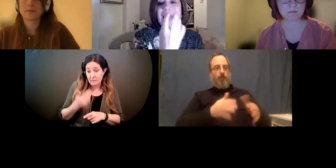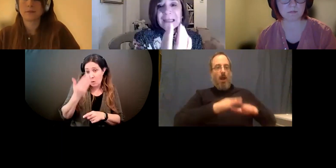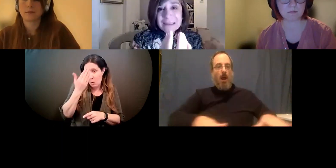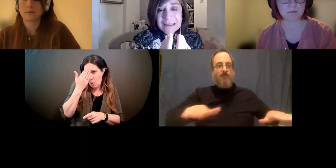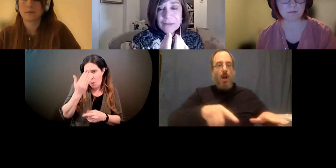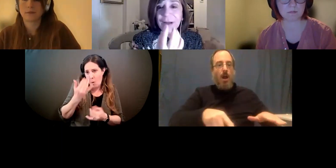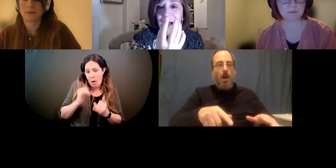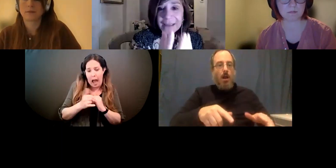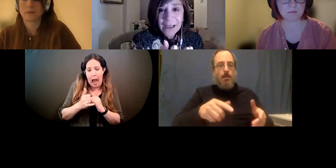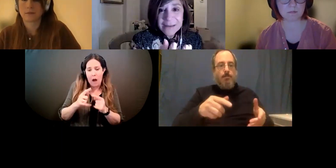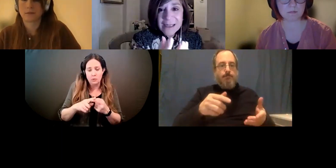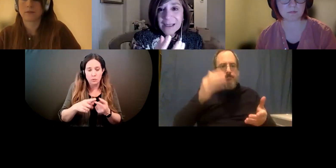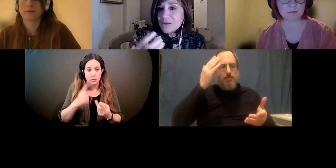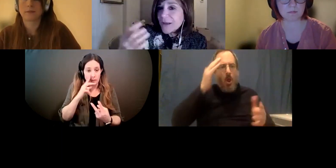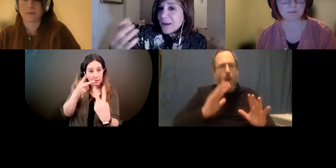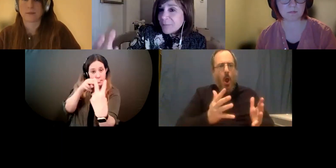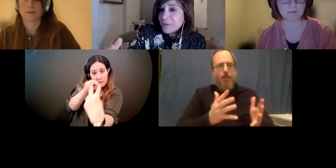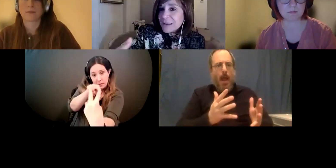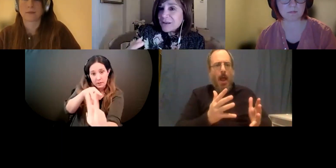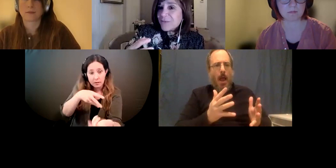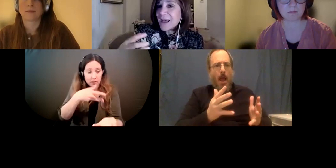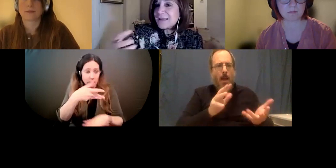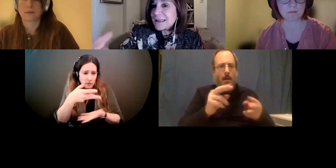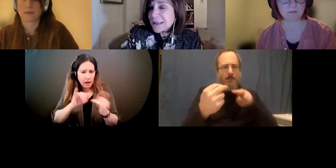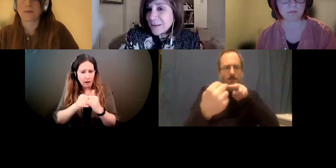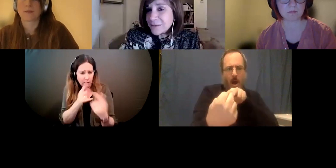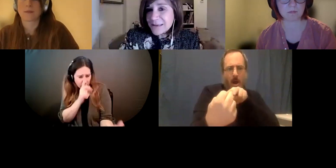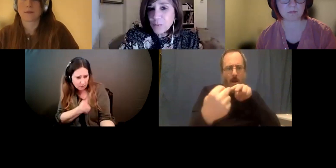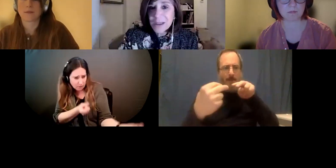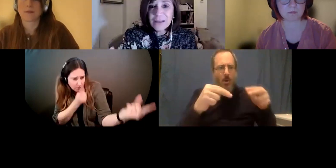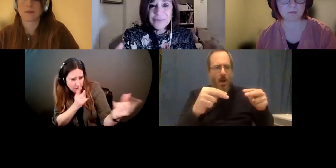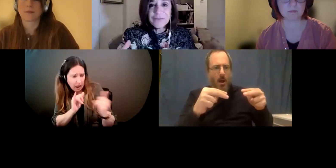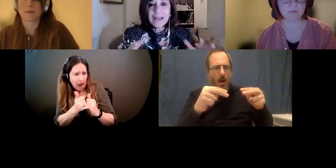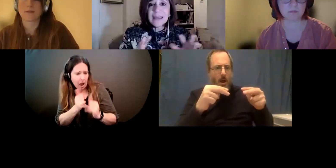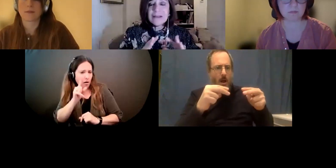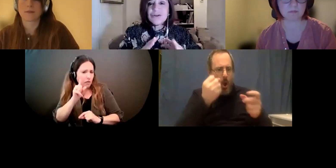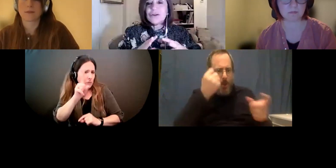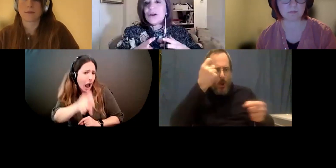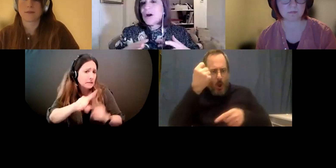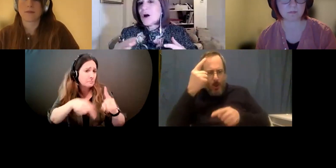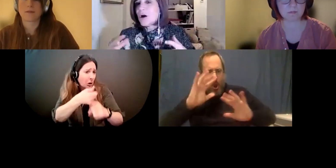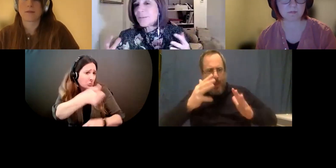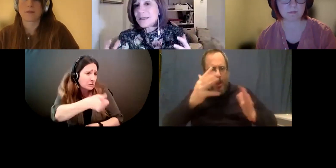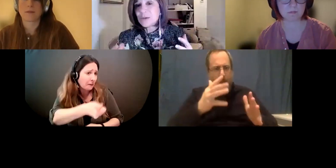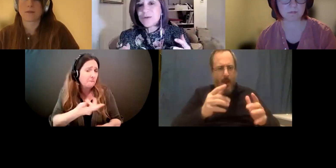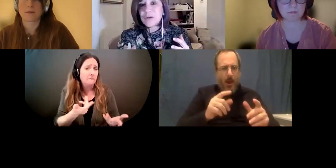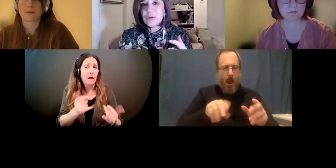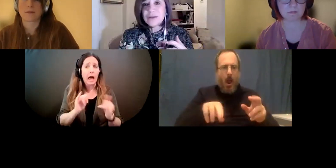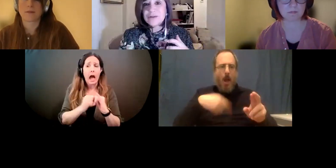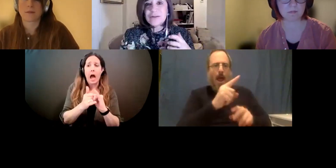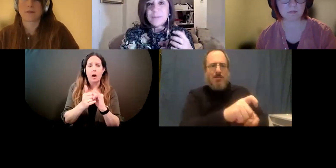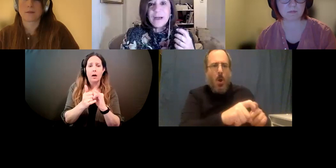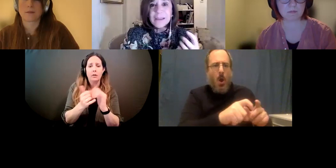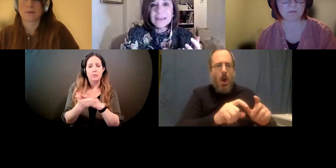the dance of eye contact, of empathy, of asking about someone else, of getting into harmony with